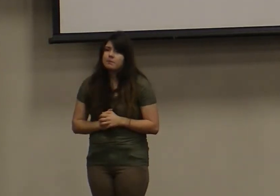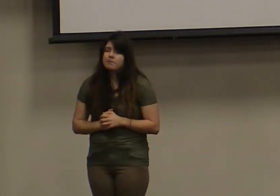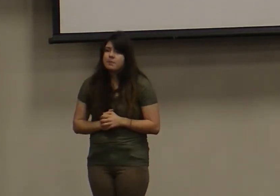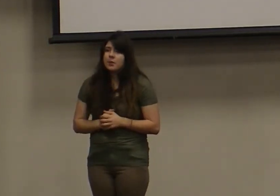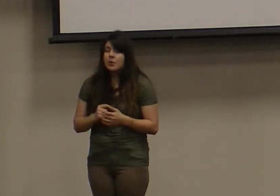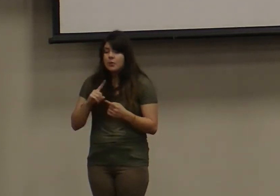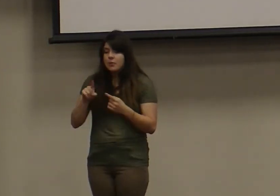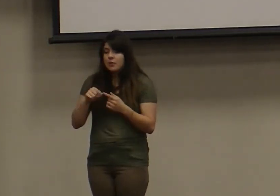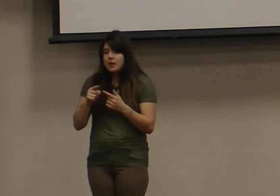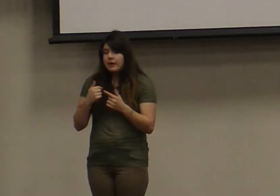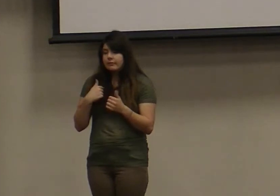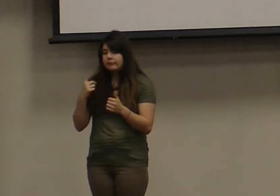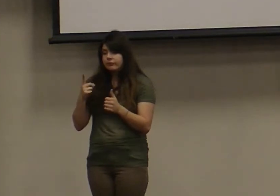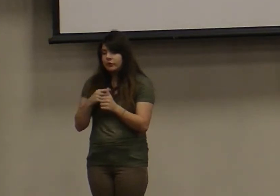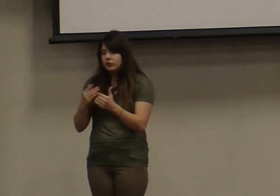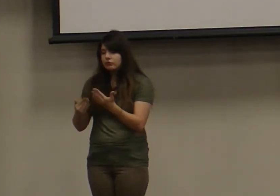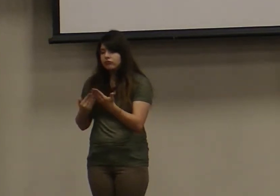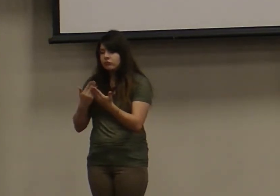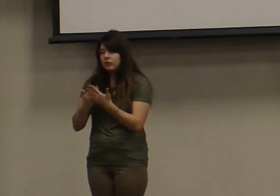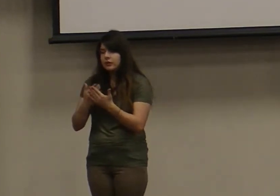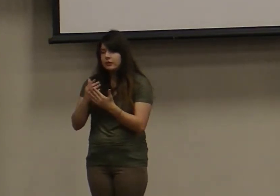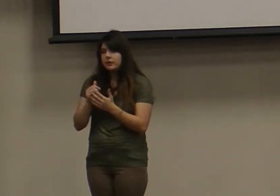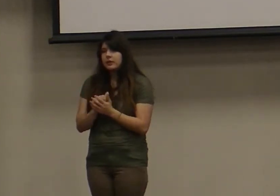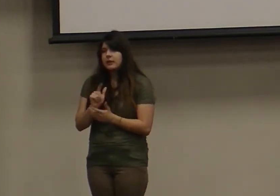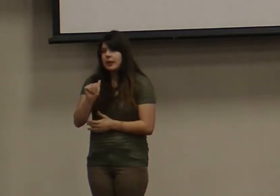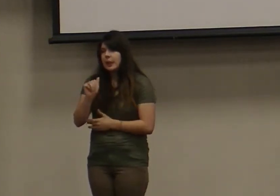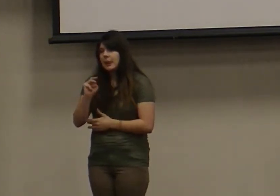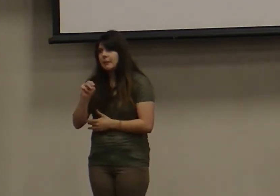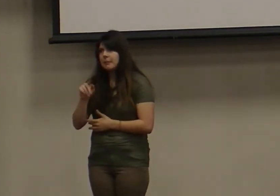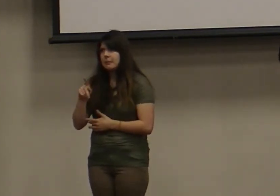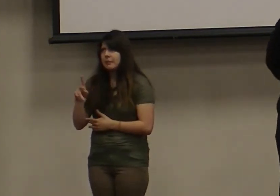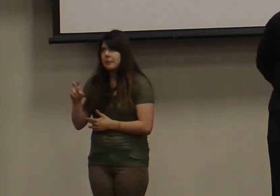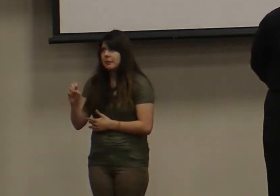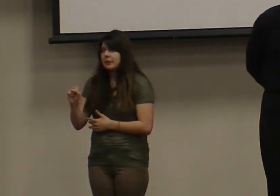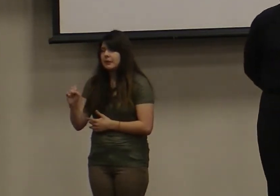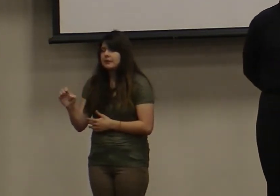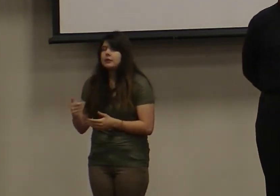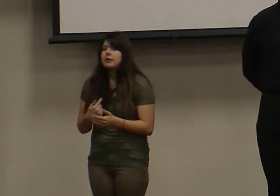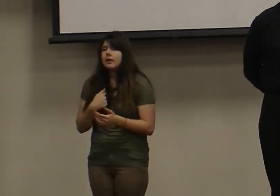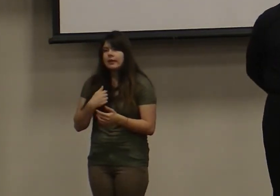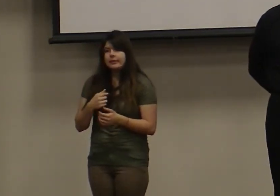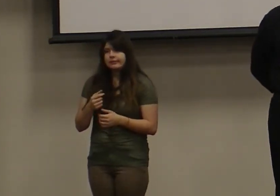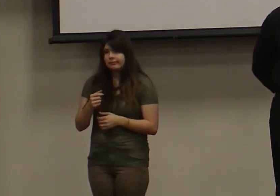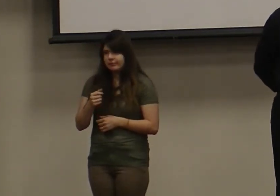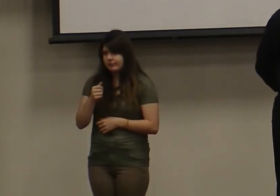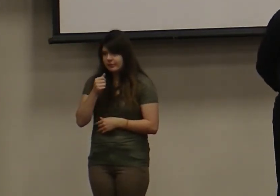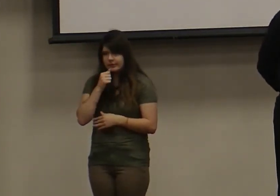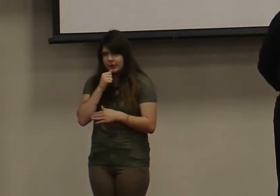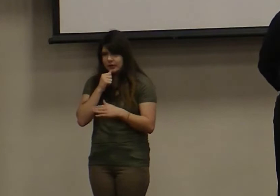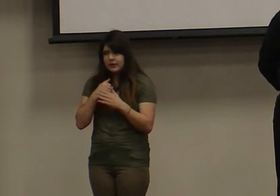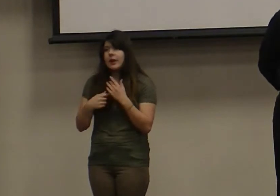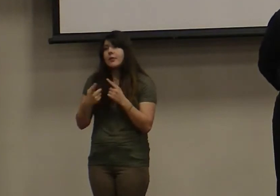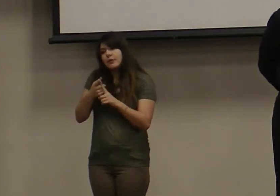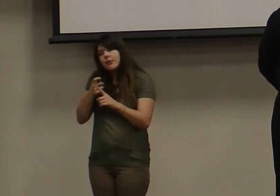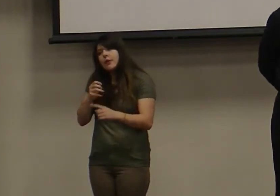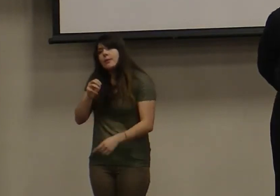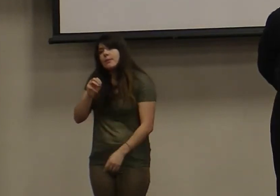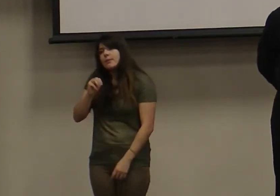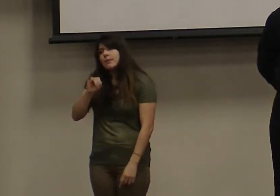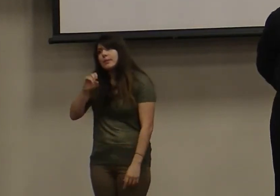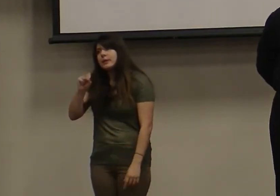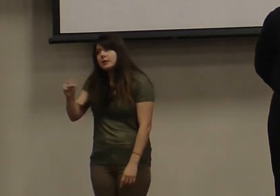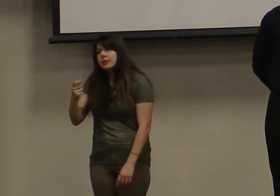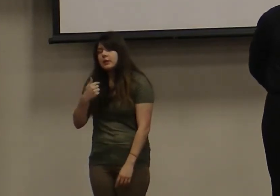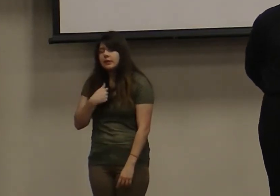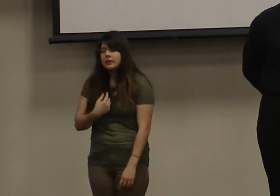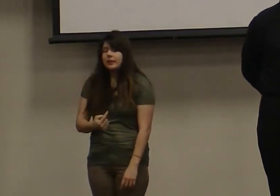When I first got to Lampasas, I made no secret that I was from Missouri. I was not from Texas. And they